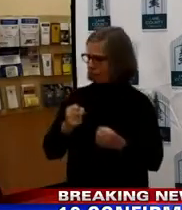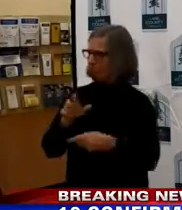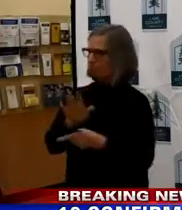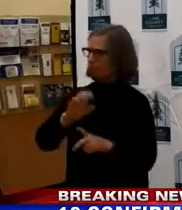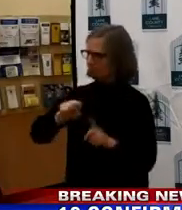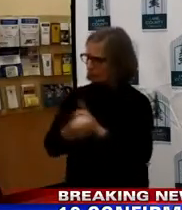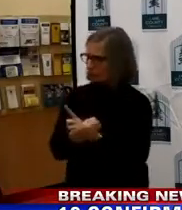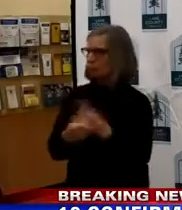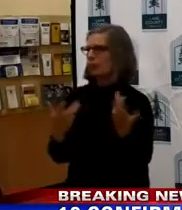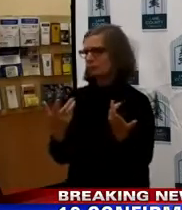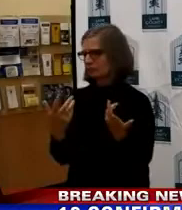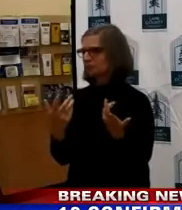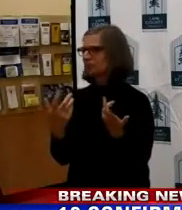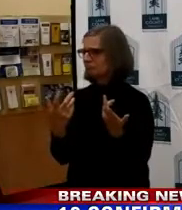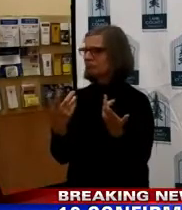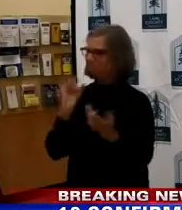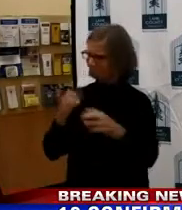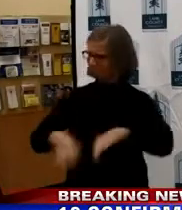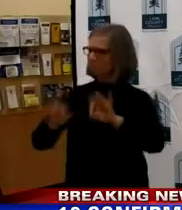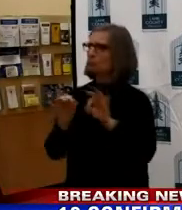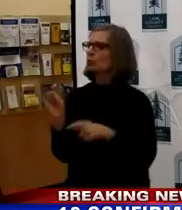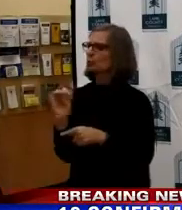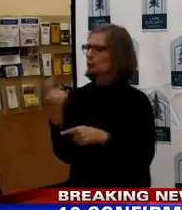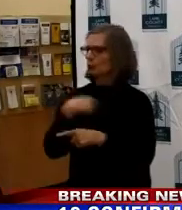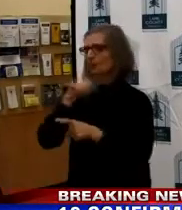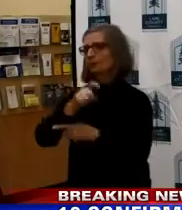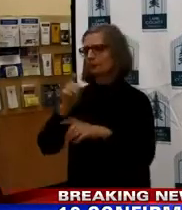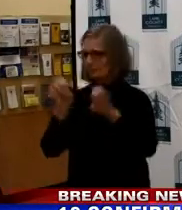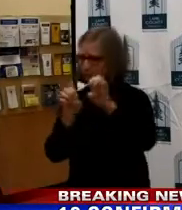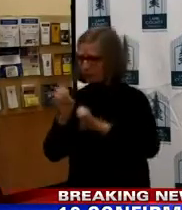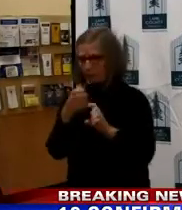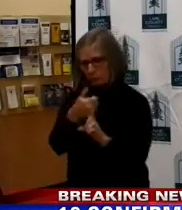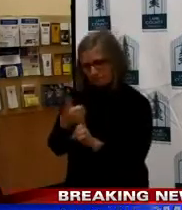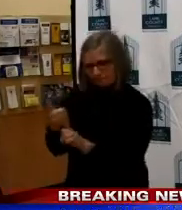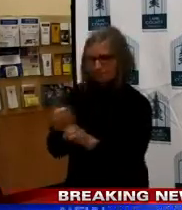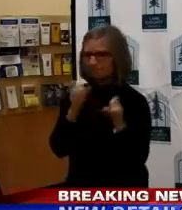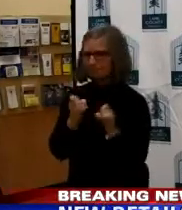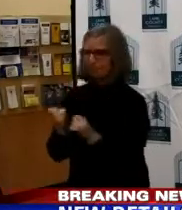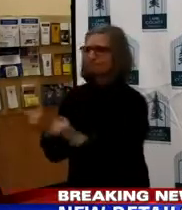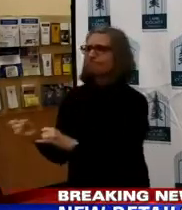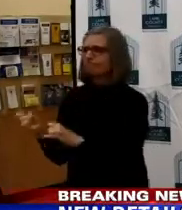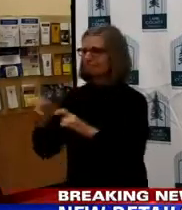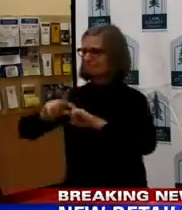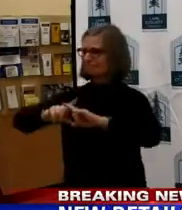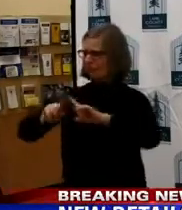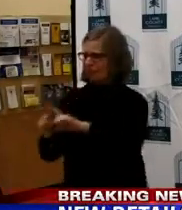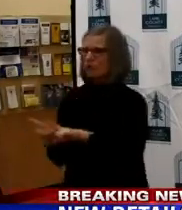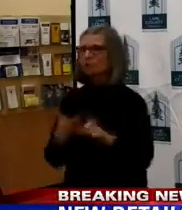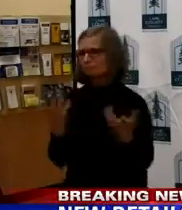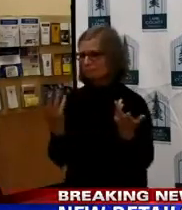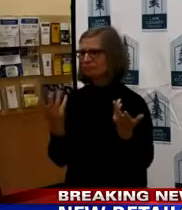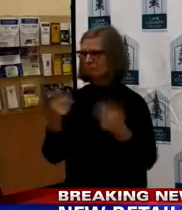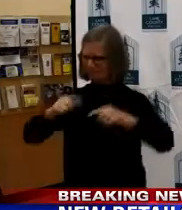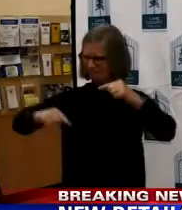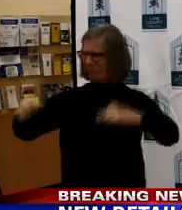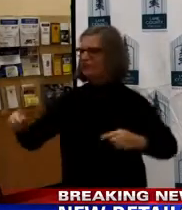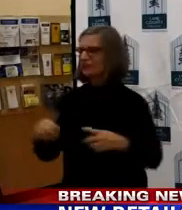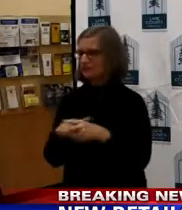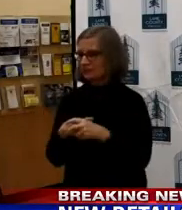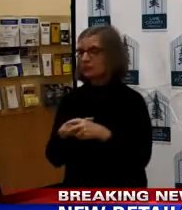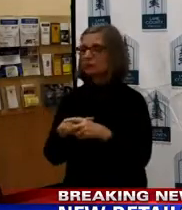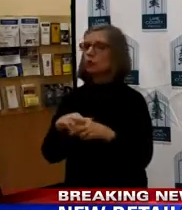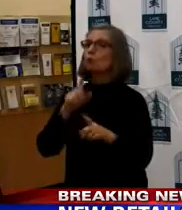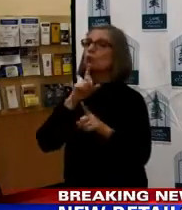have to evaluate that on a case-by-case basis. So our public's consideration on that point is very appreciated as